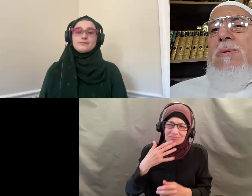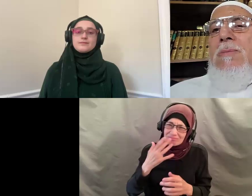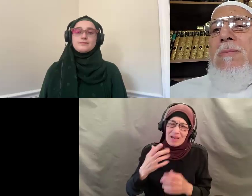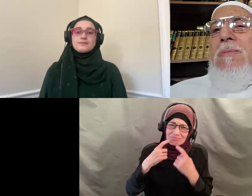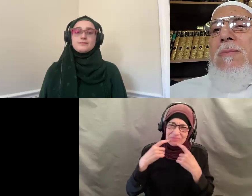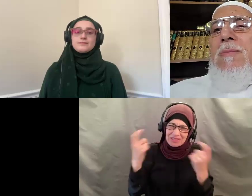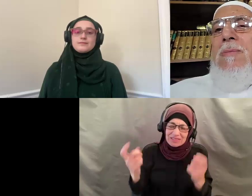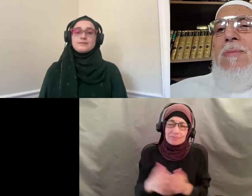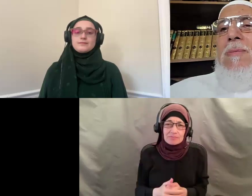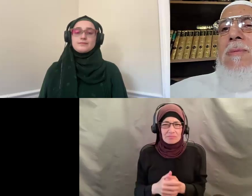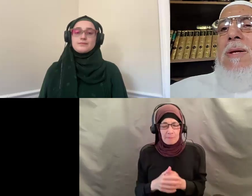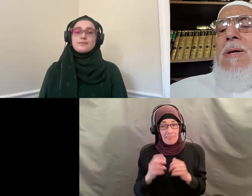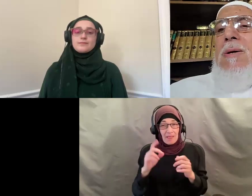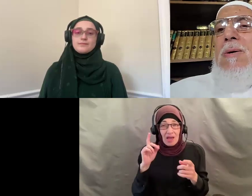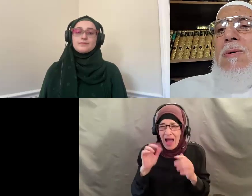throat?